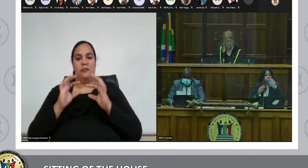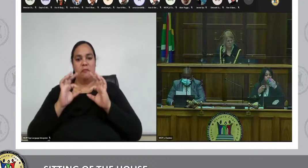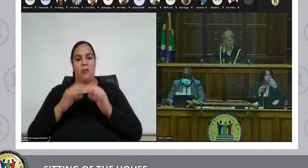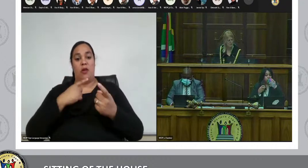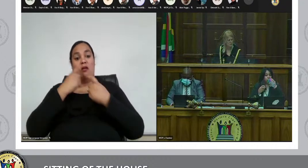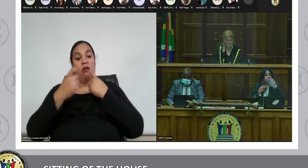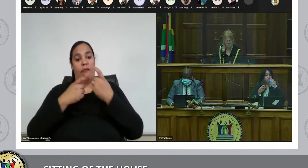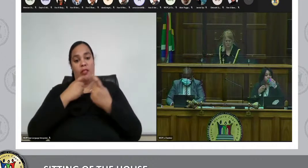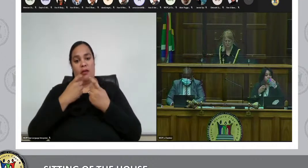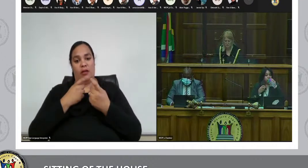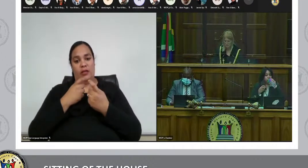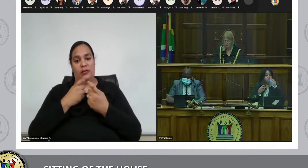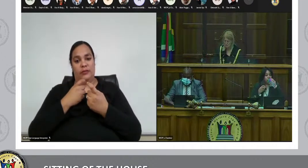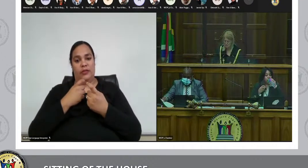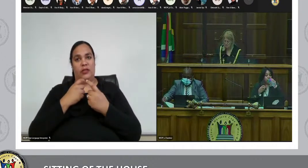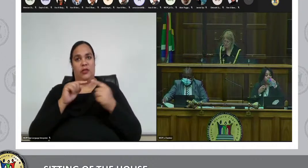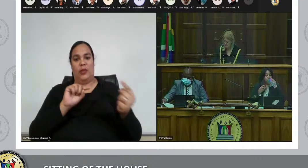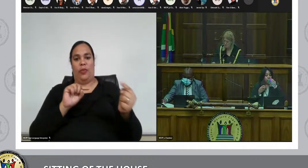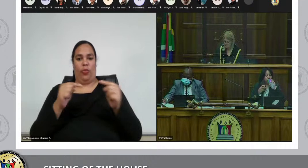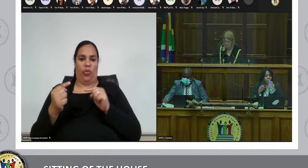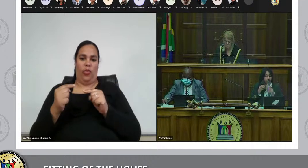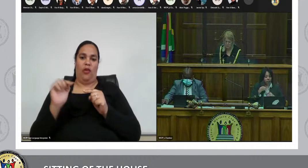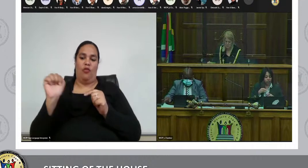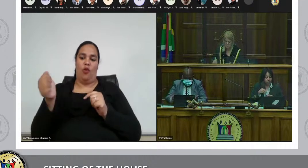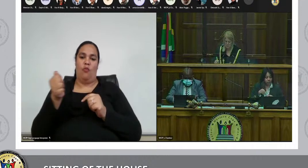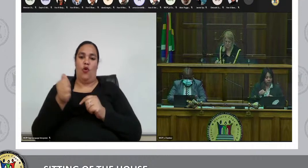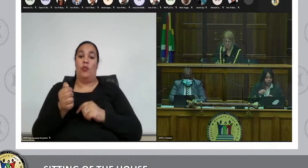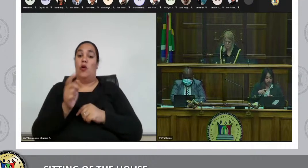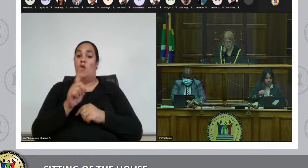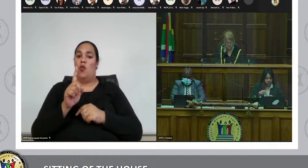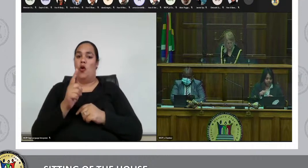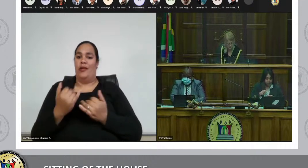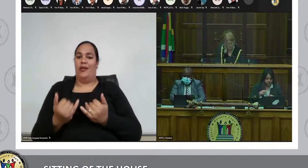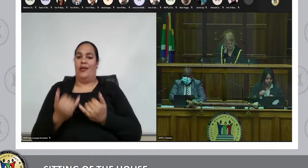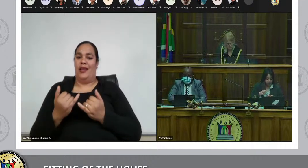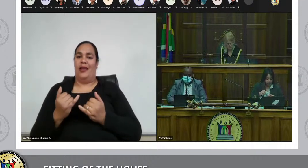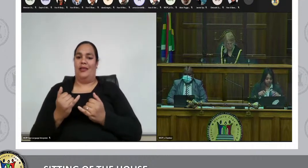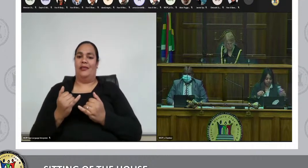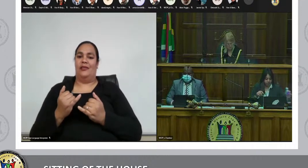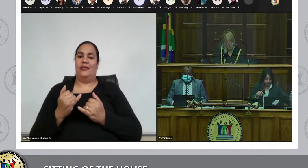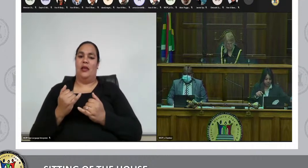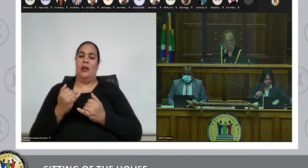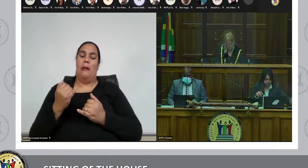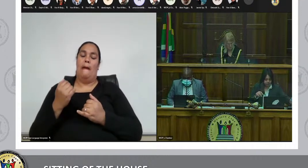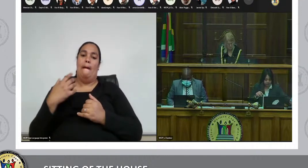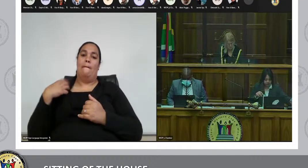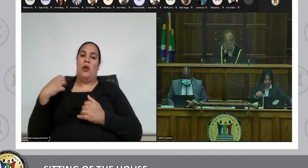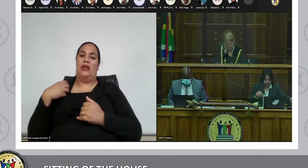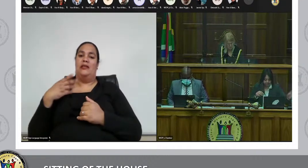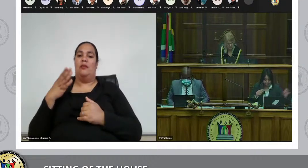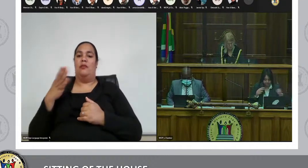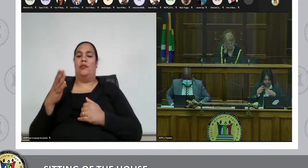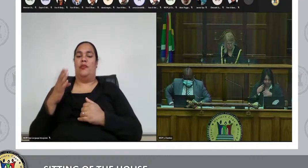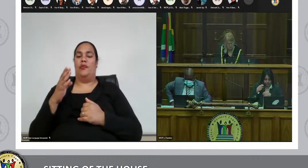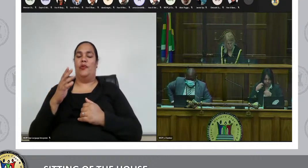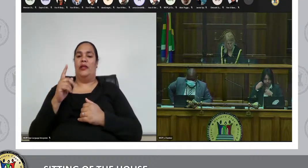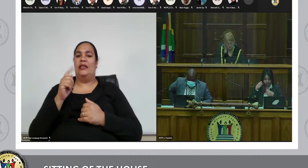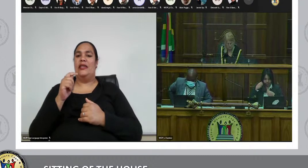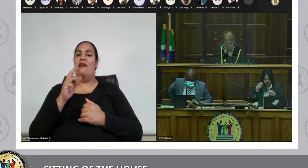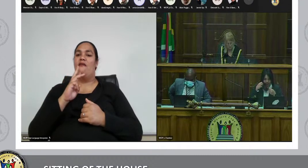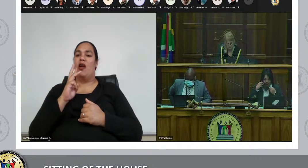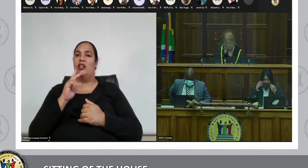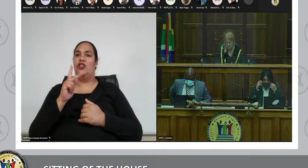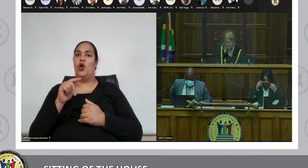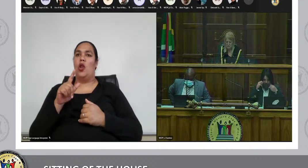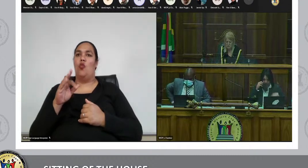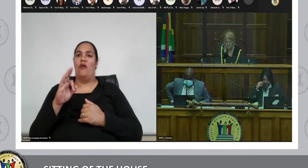complainant disputed the appointment of the current municipal manager in Tivatskloof municipality on the basis that